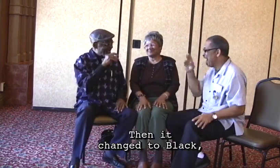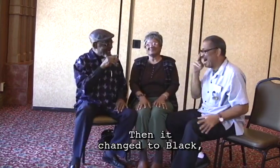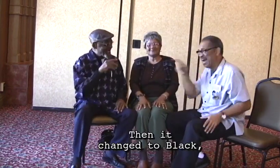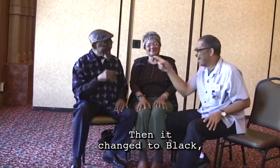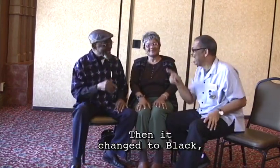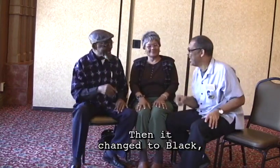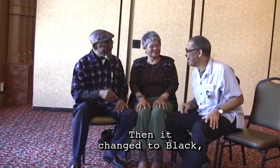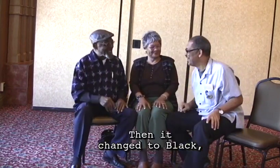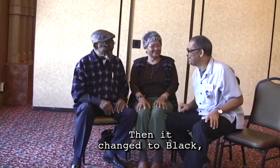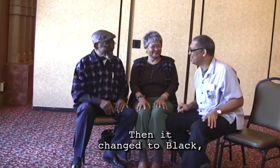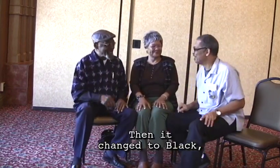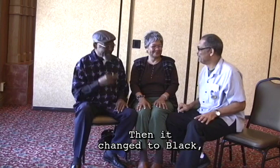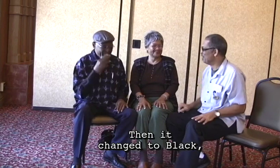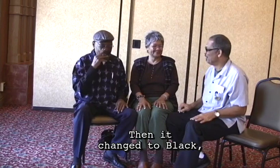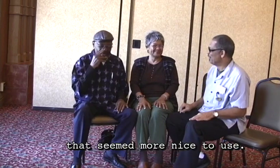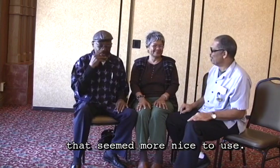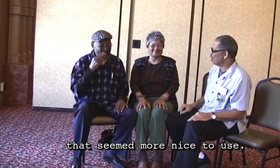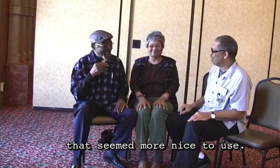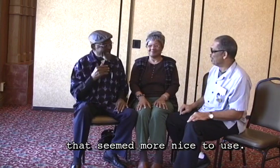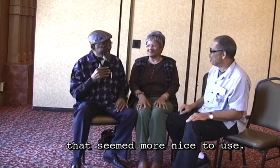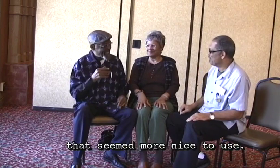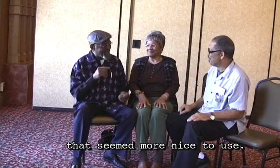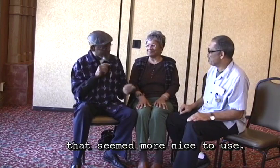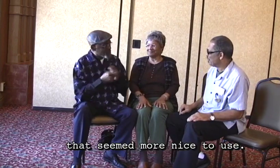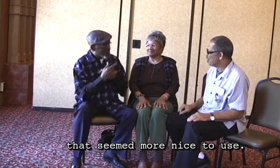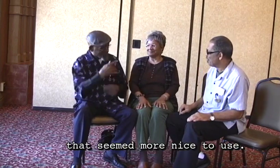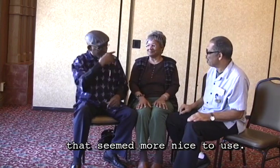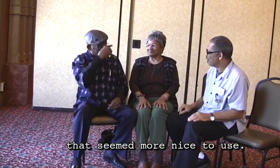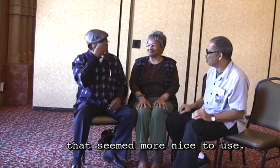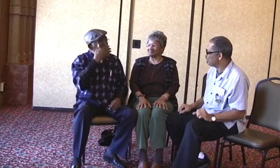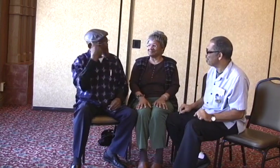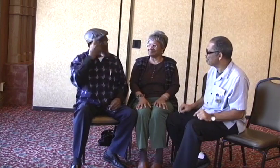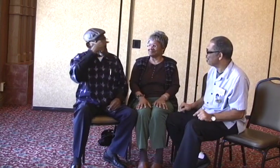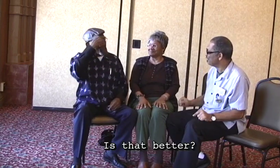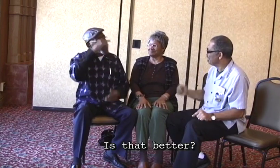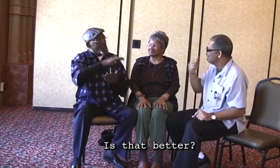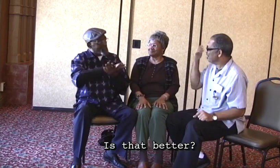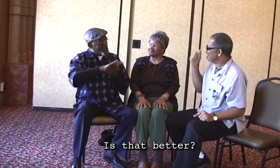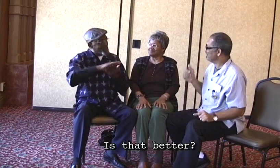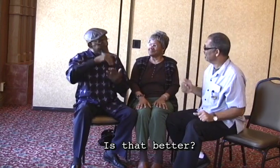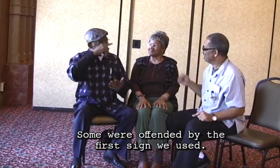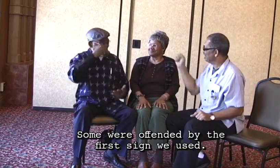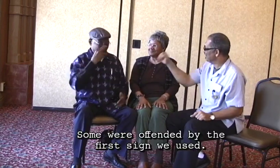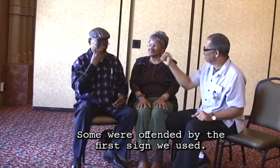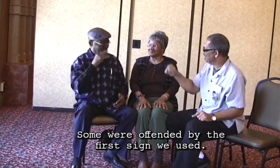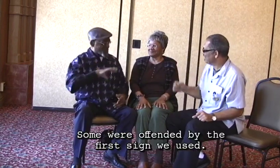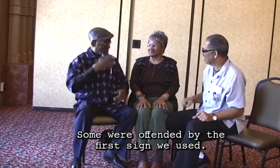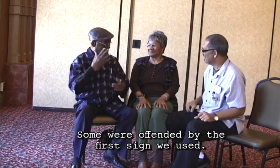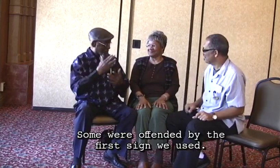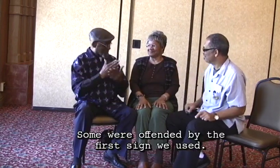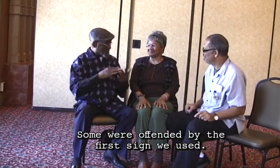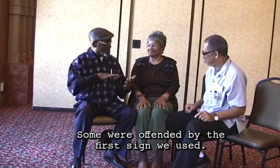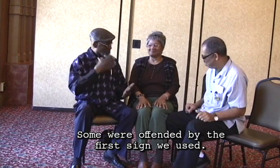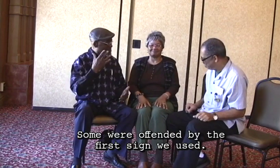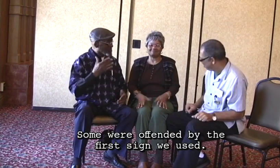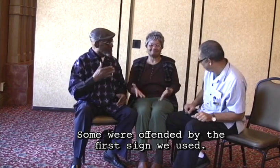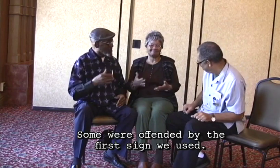one bad Negro, too. Yeah. Then it changed to black. That seemed more that nice better? to Is use. that better? Some were offended by the